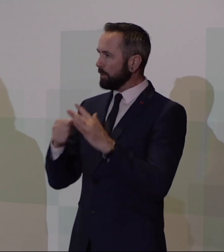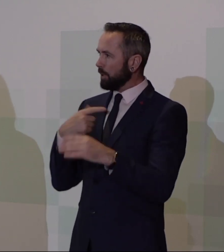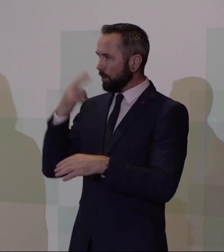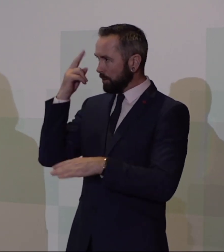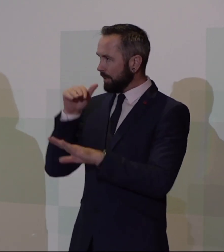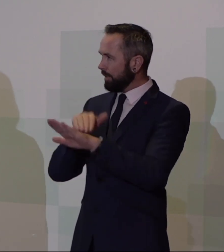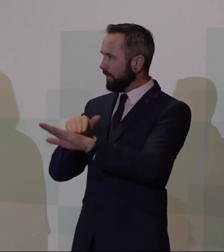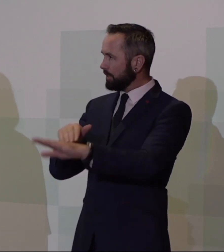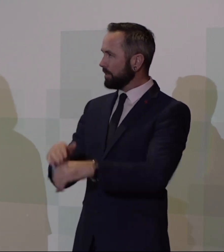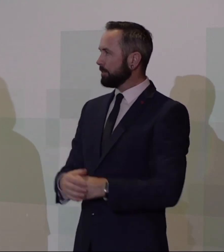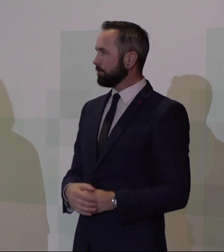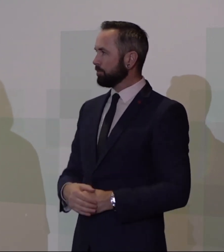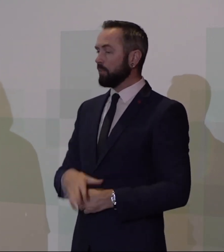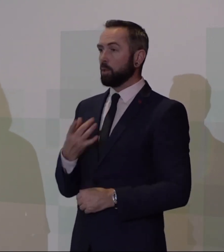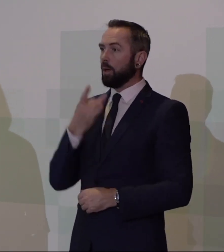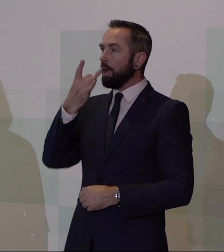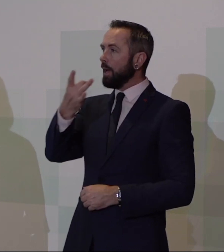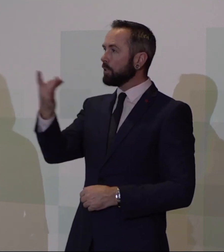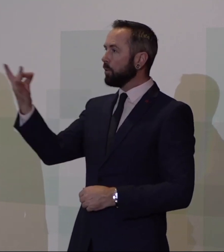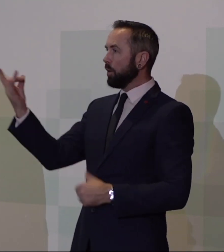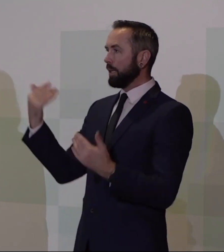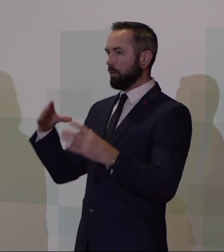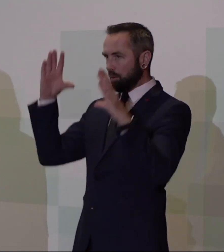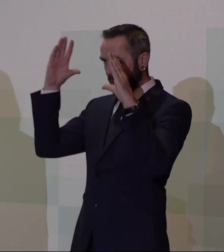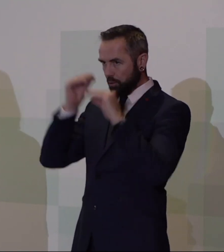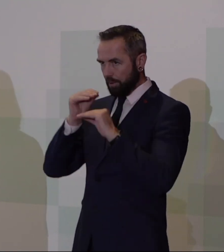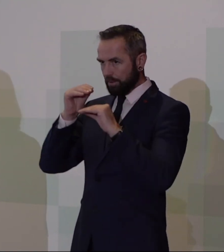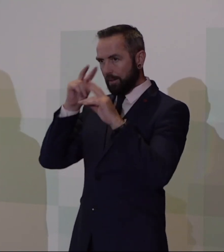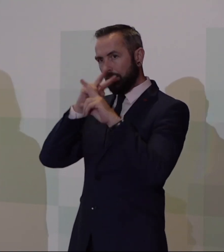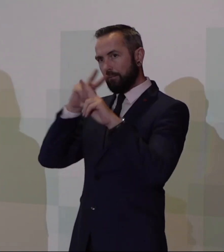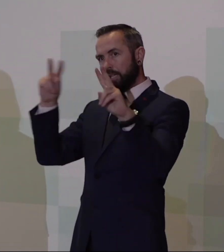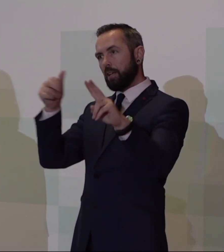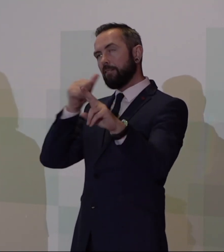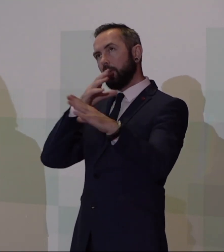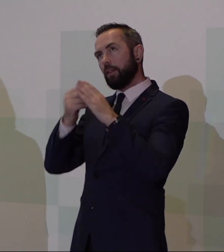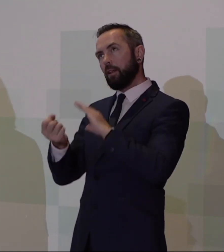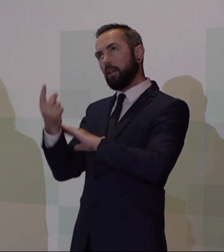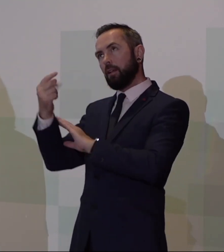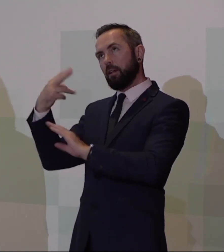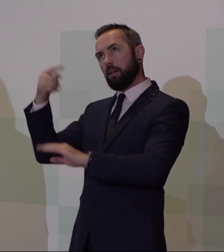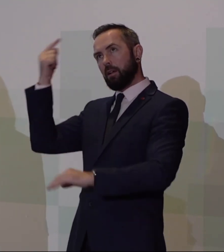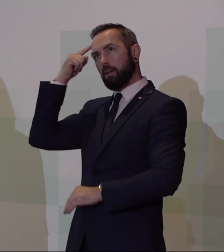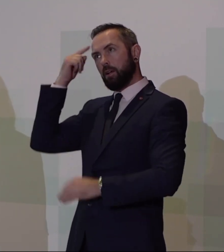effect. And so I ask you today to close your eyes and visualize the first thing that comes into your mind